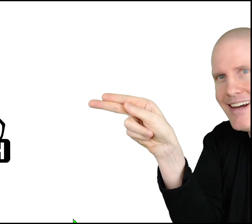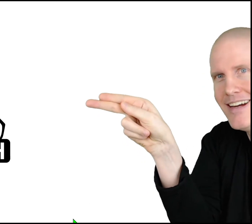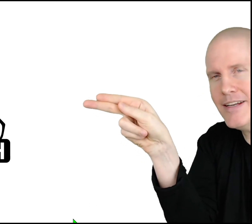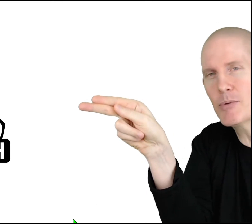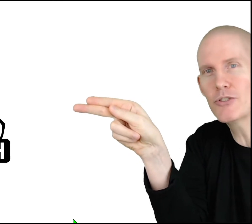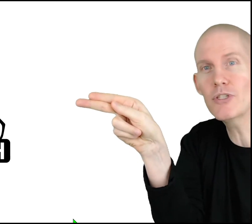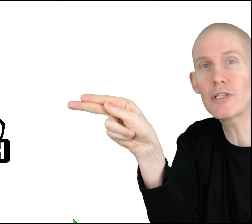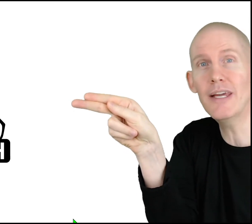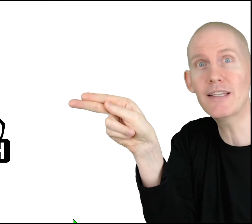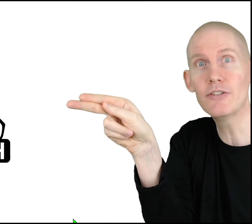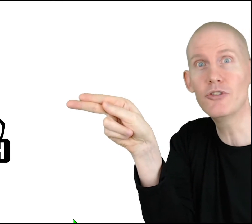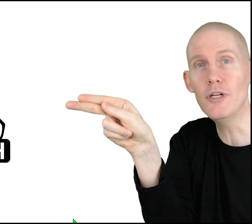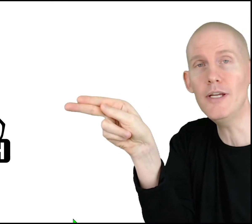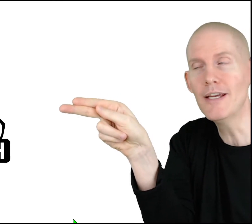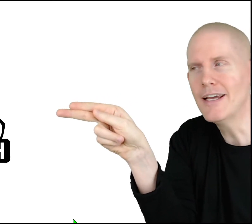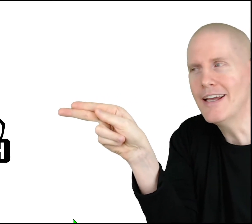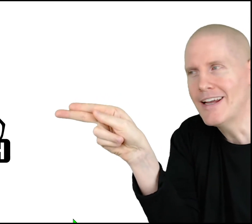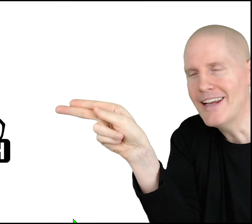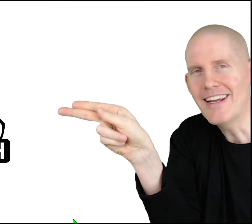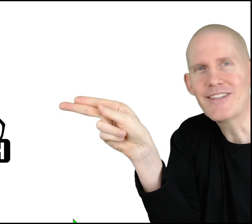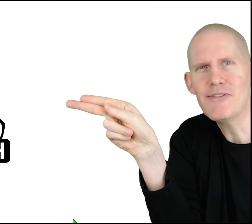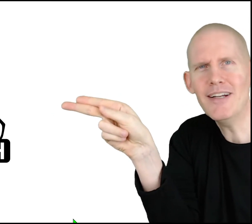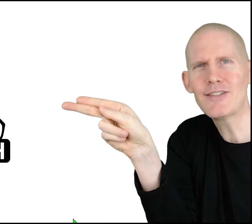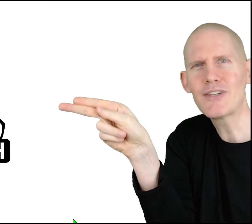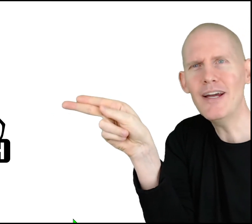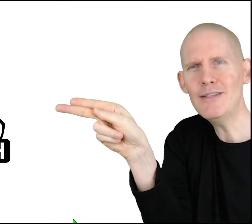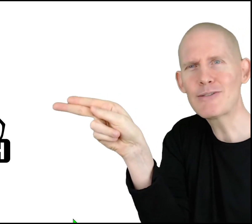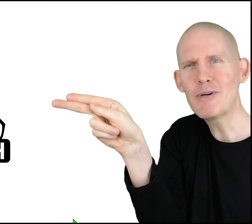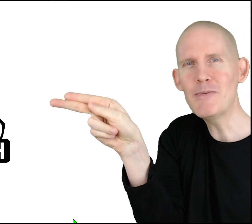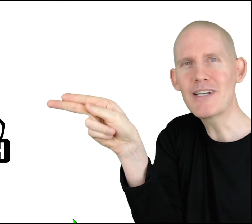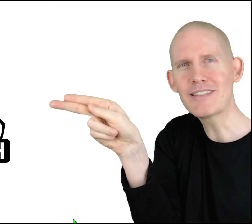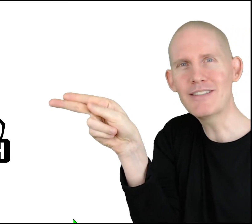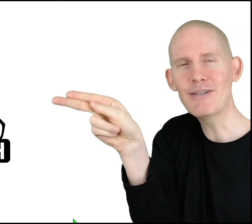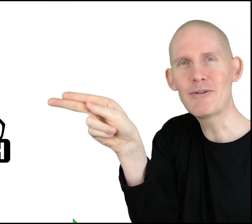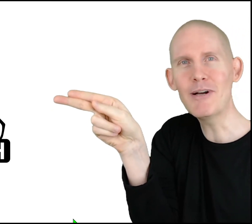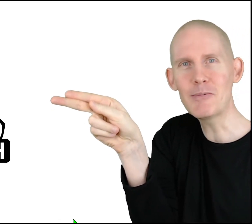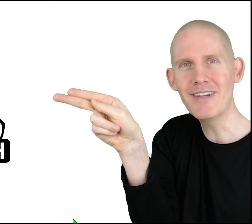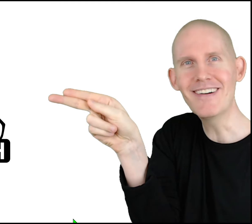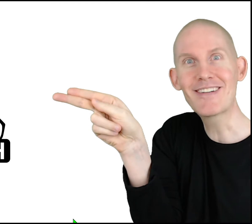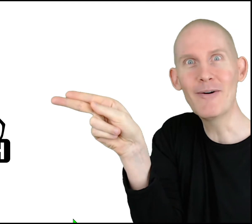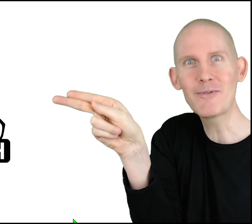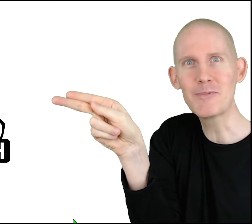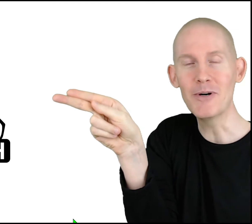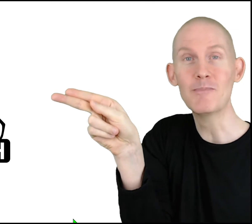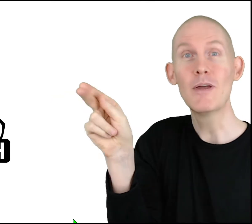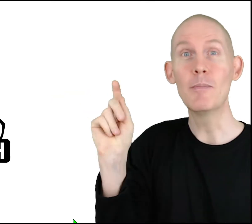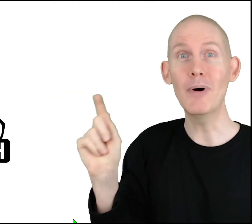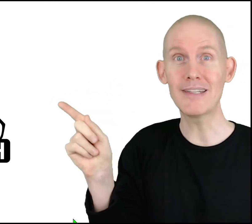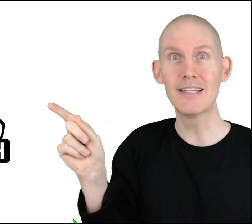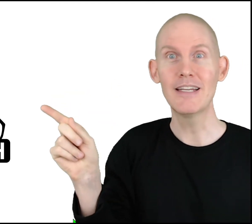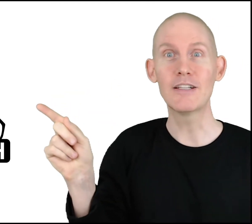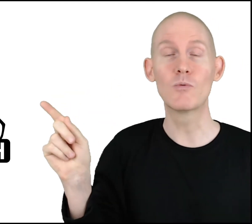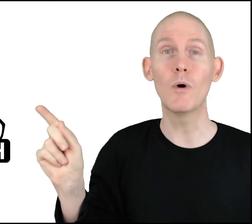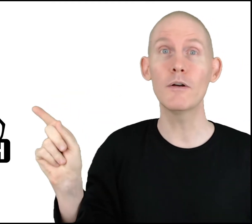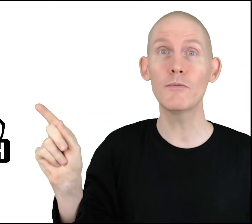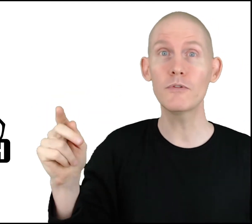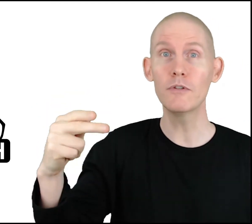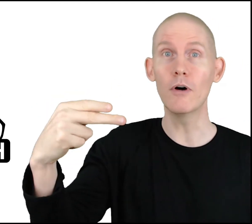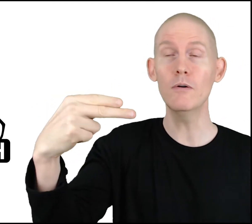inside. But just like the G, it's not signed this way because it's incredibly uncomfortable. But it's wonderful to know